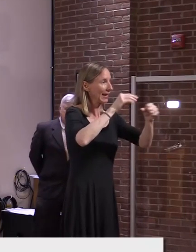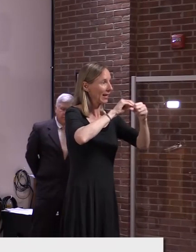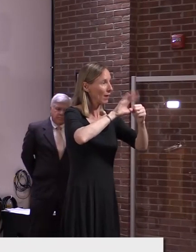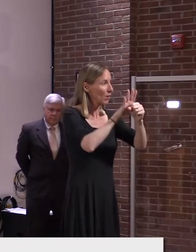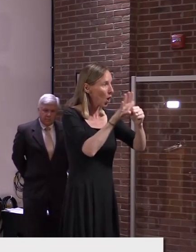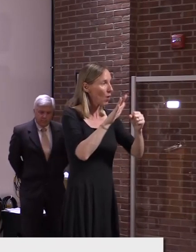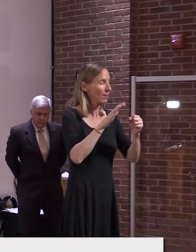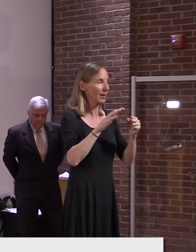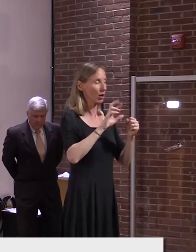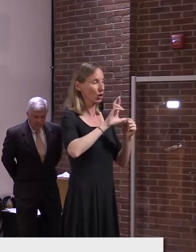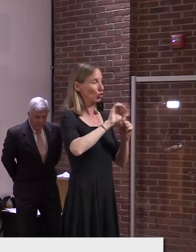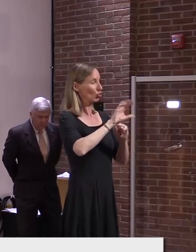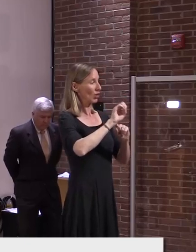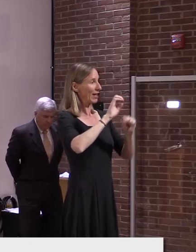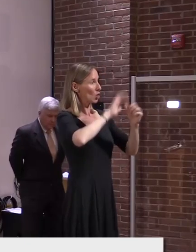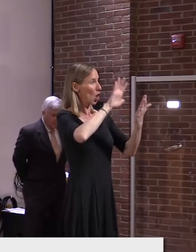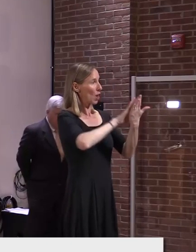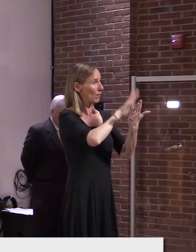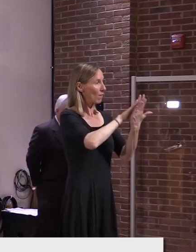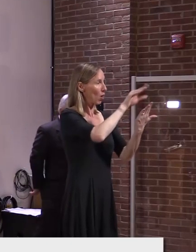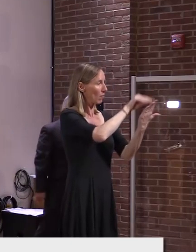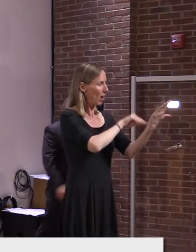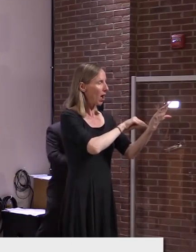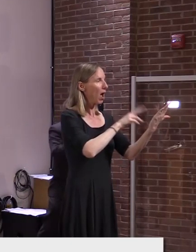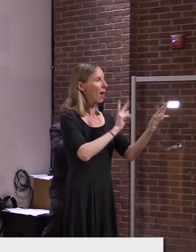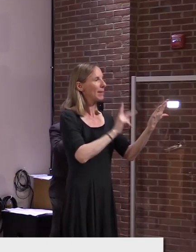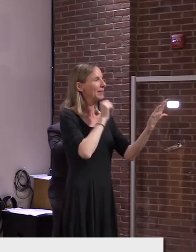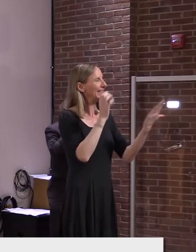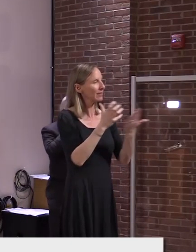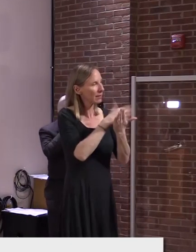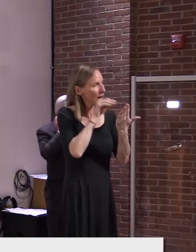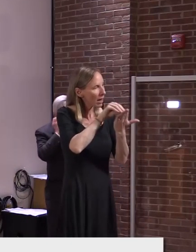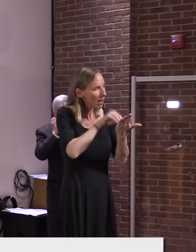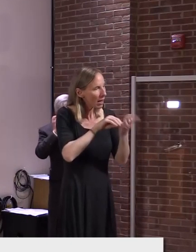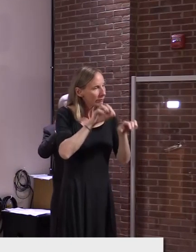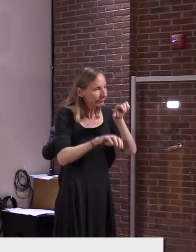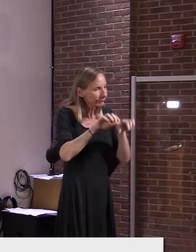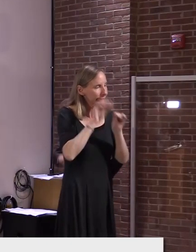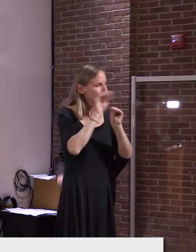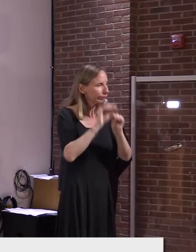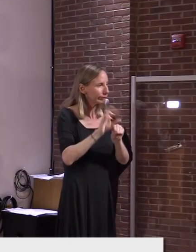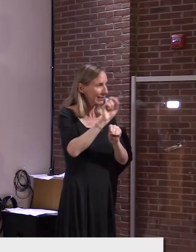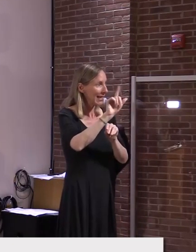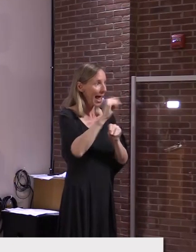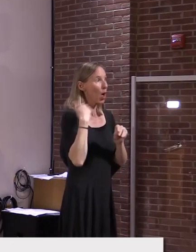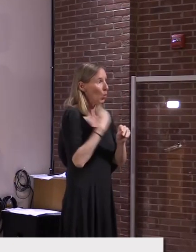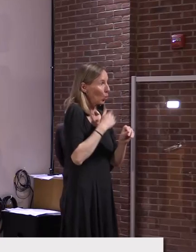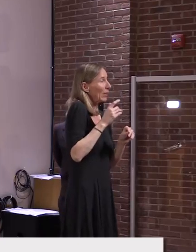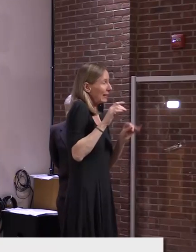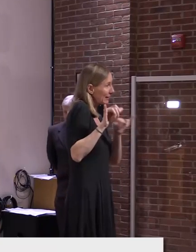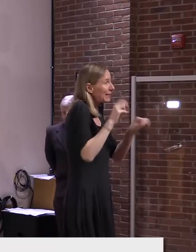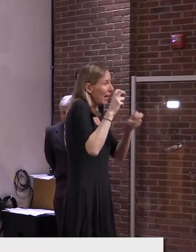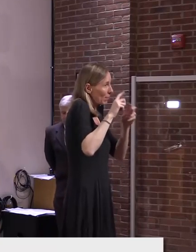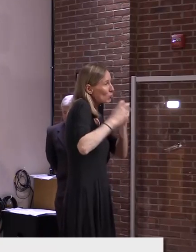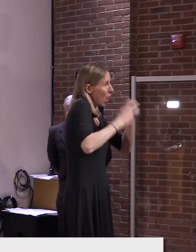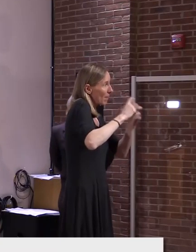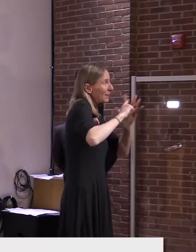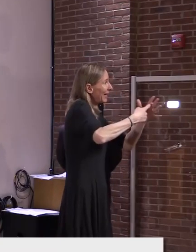was on a form, the data was often not collected. And Vermont also had a problem with that, though not to the same